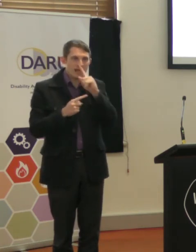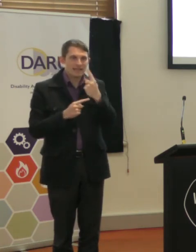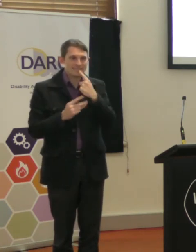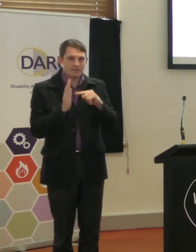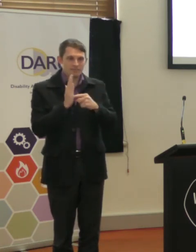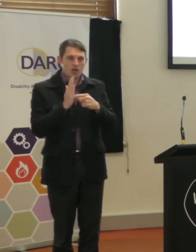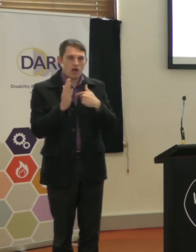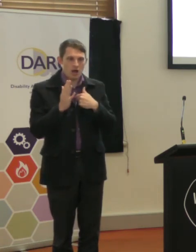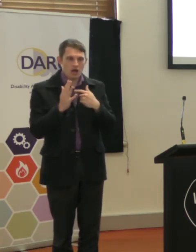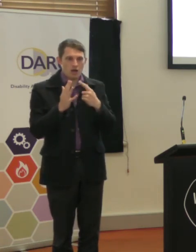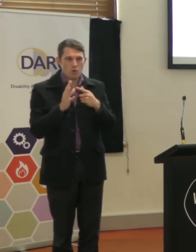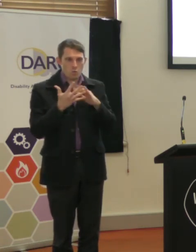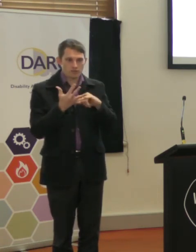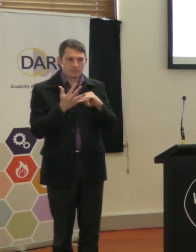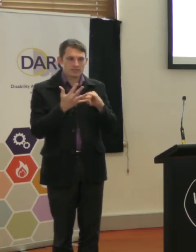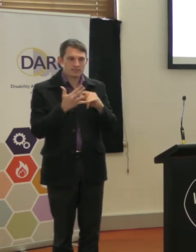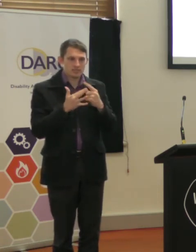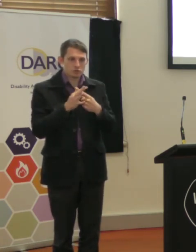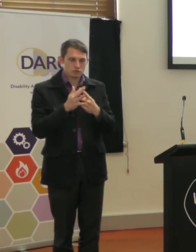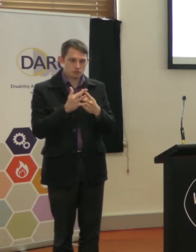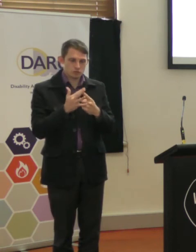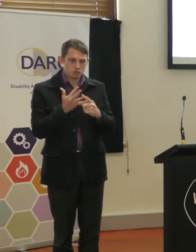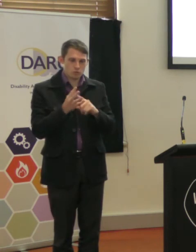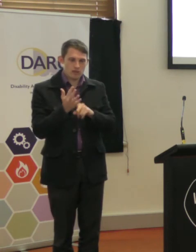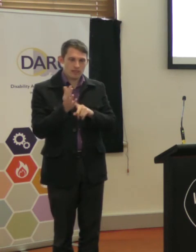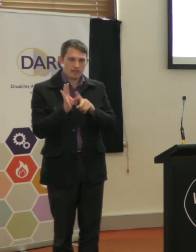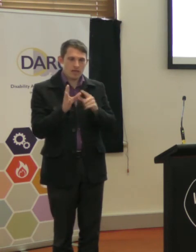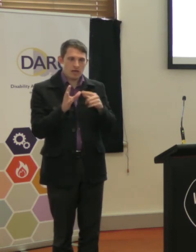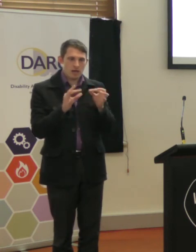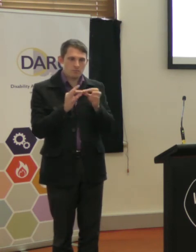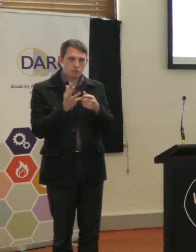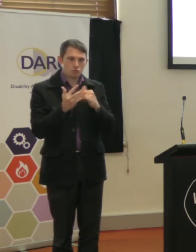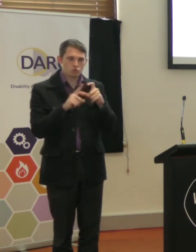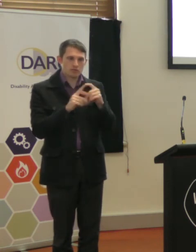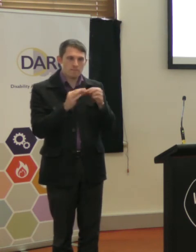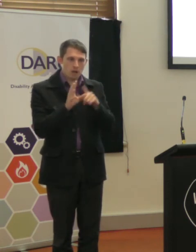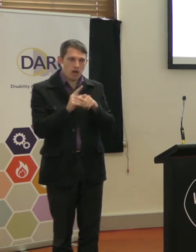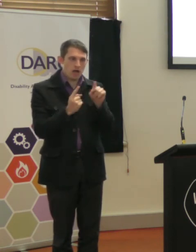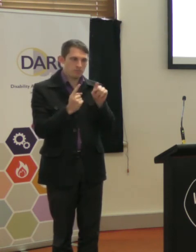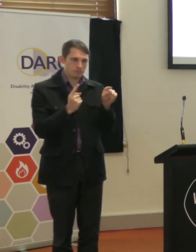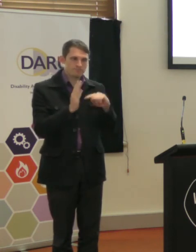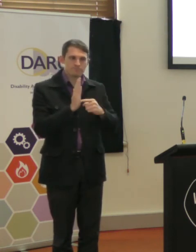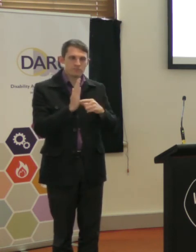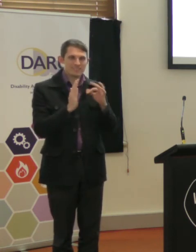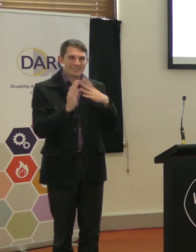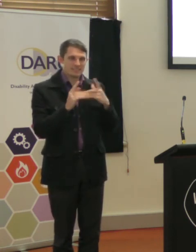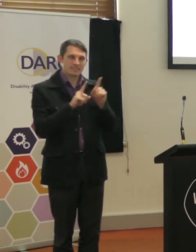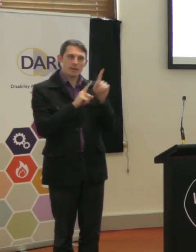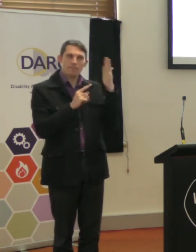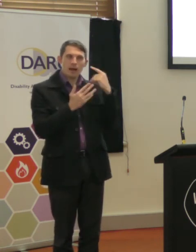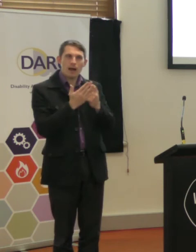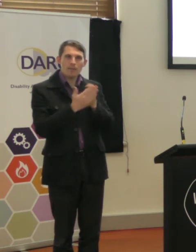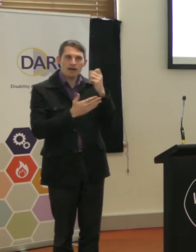abused by Joe Bloggs. It has to be, because of those categories, the exposure, contact, penetration, it needs to be clear